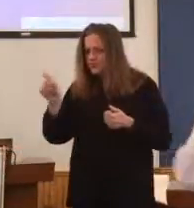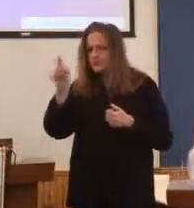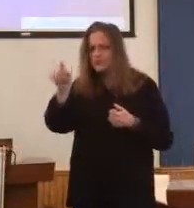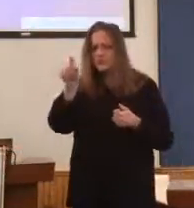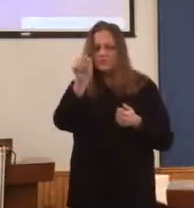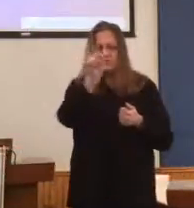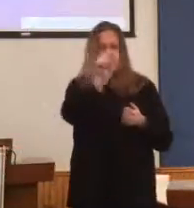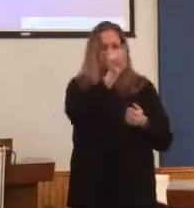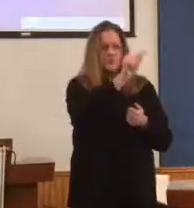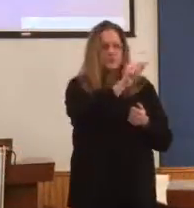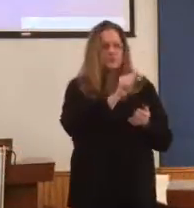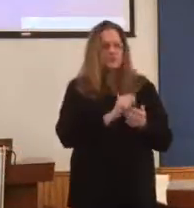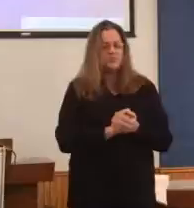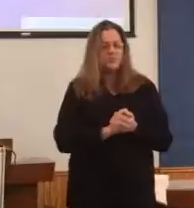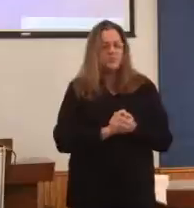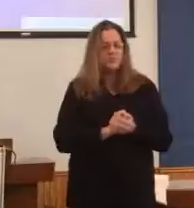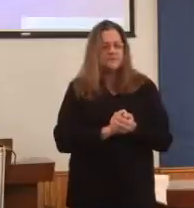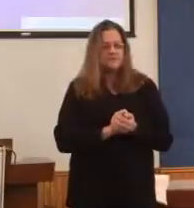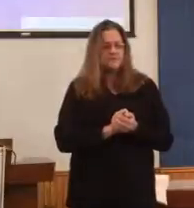need to